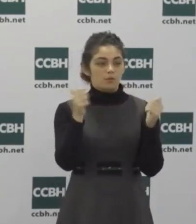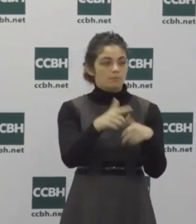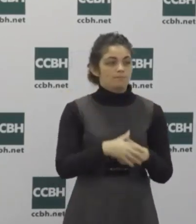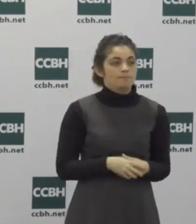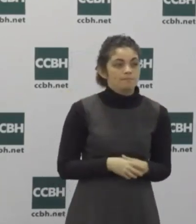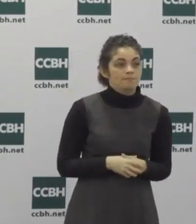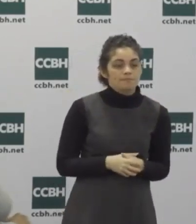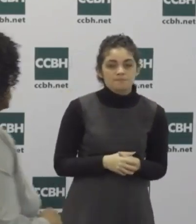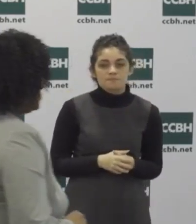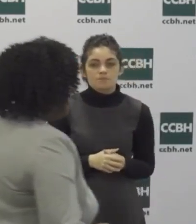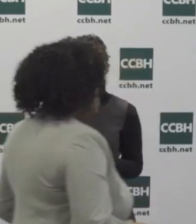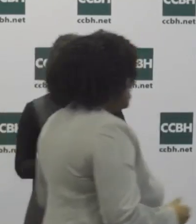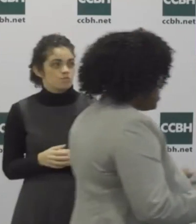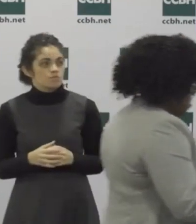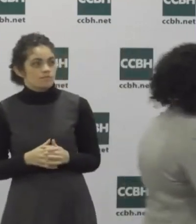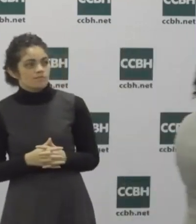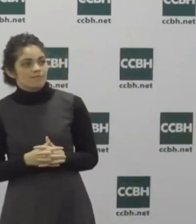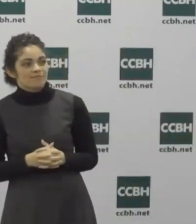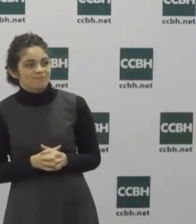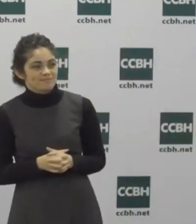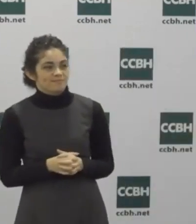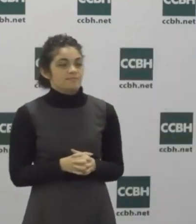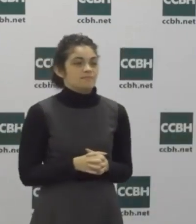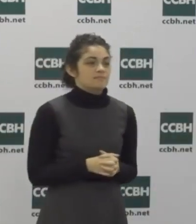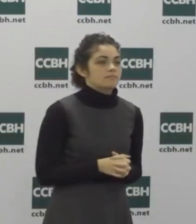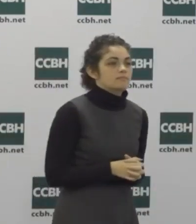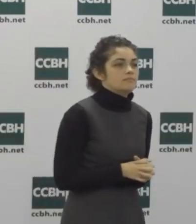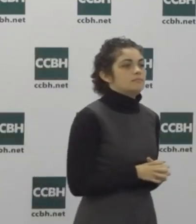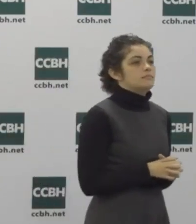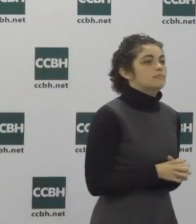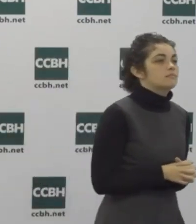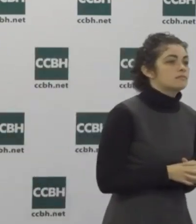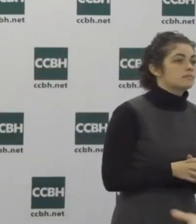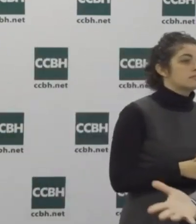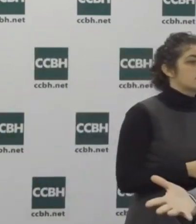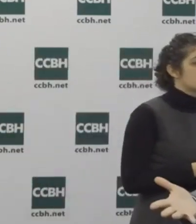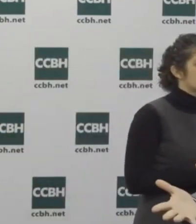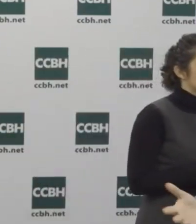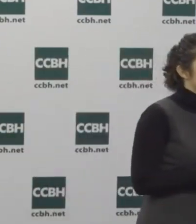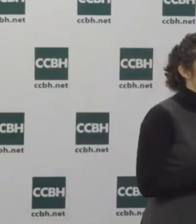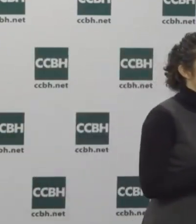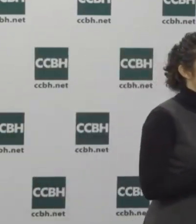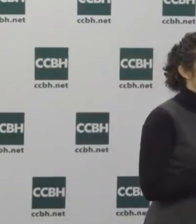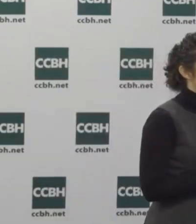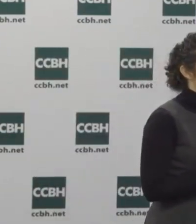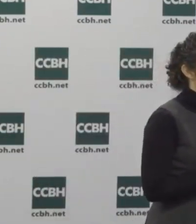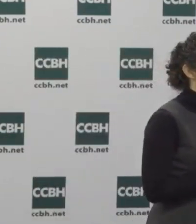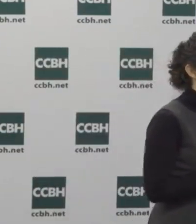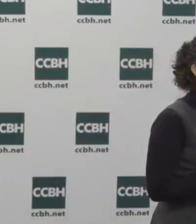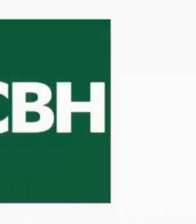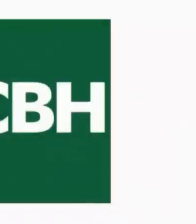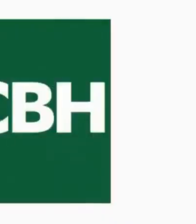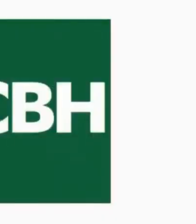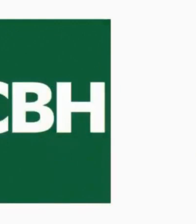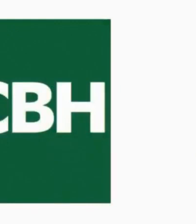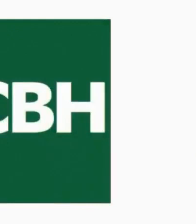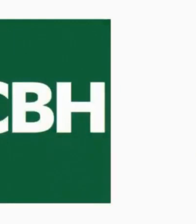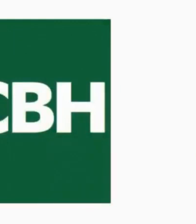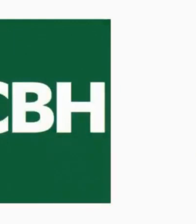all. Thank you very much. Start to get off.